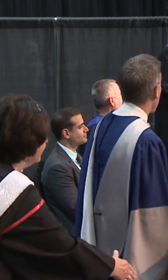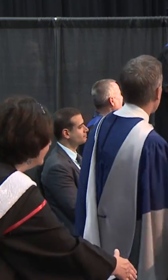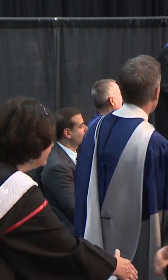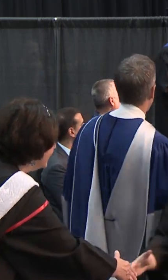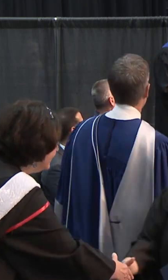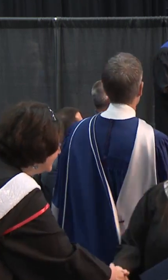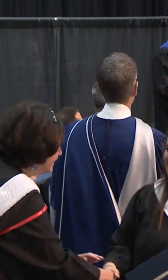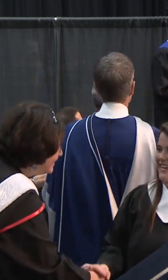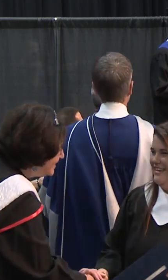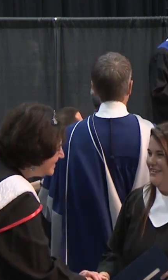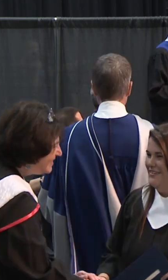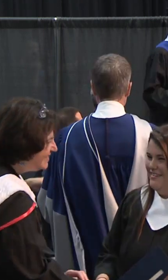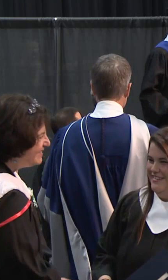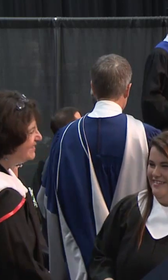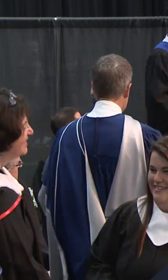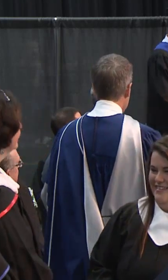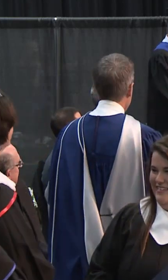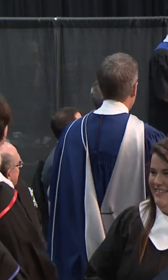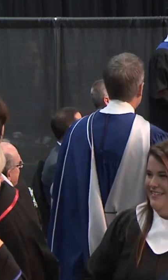Nancy Graham.